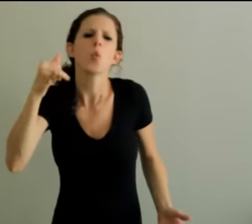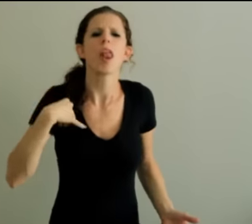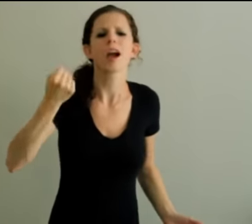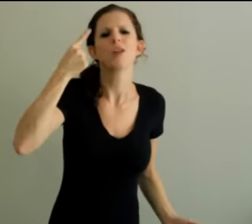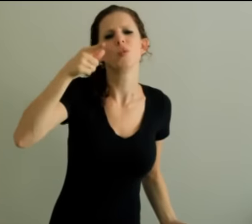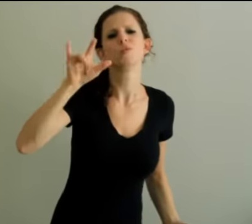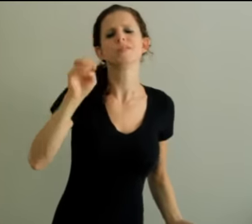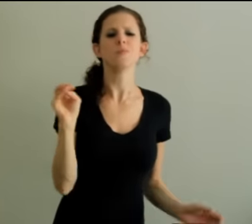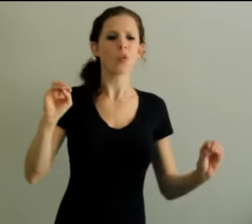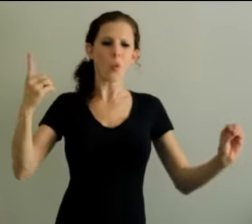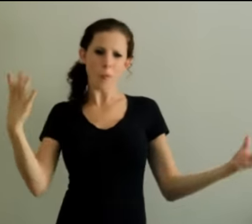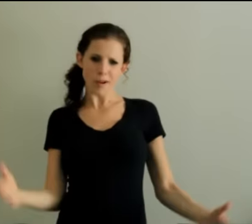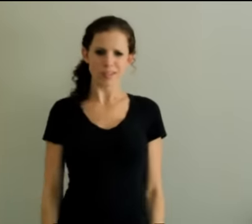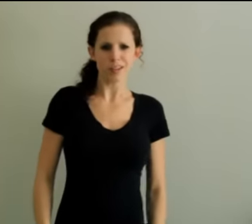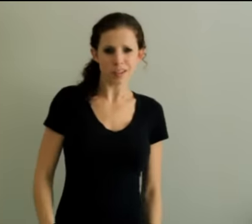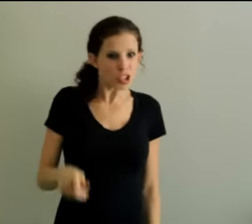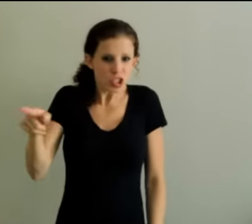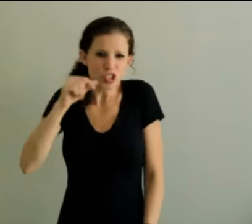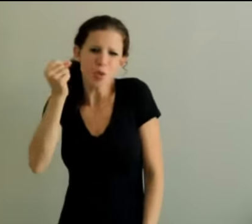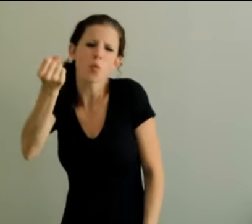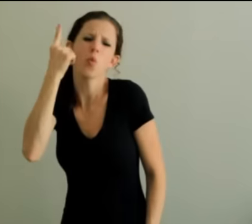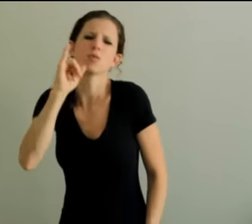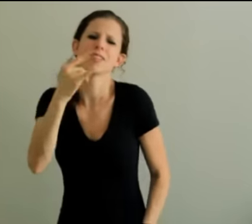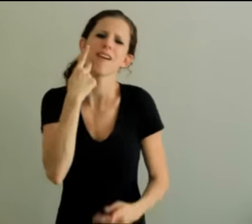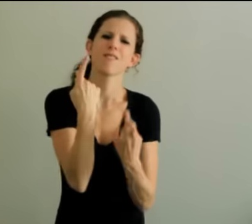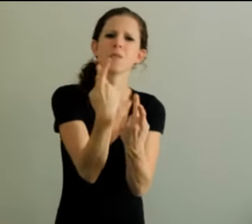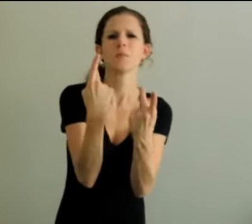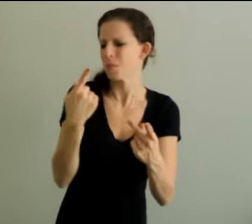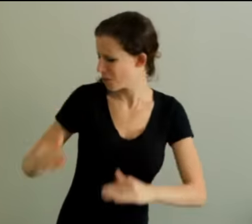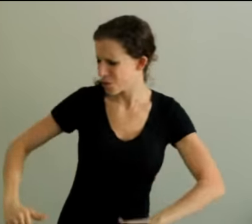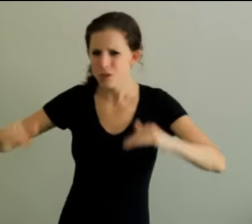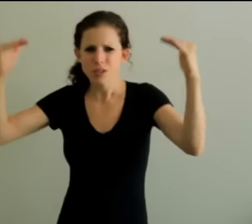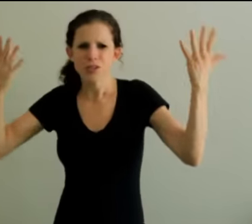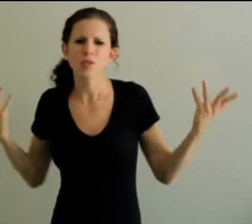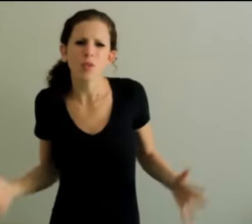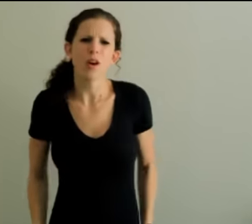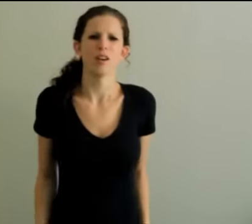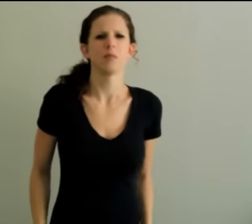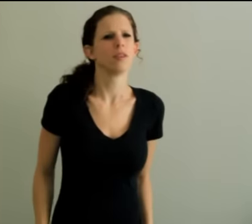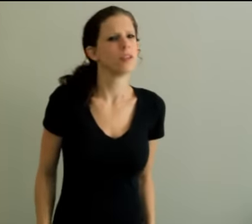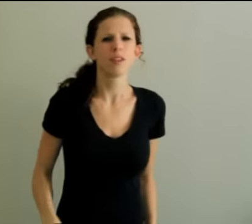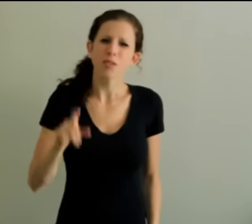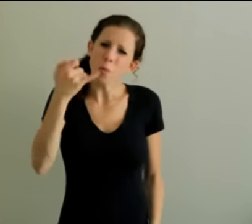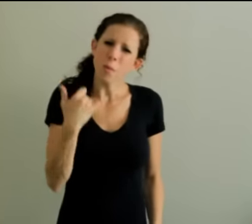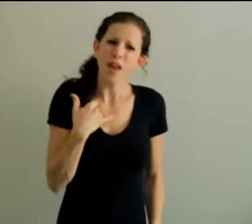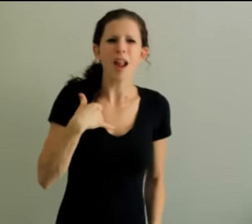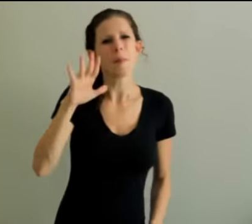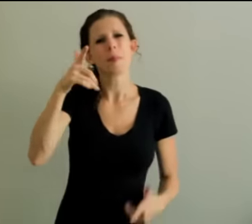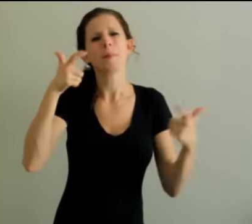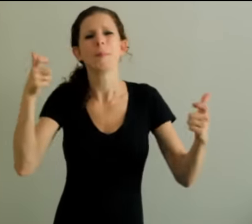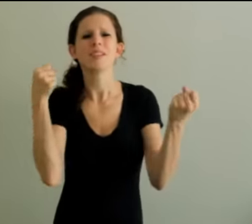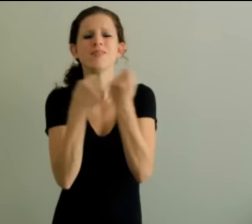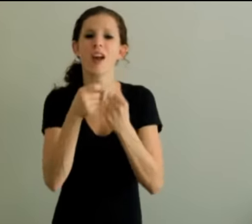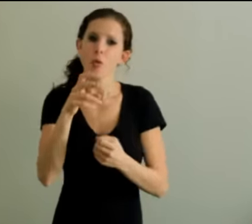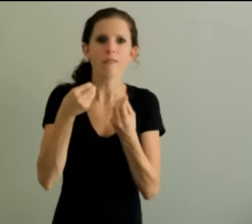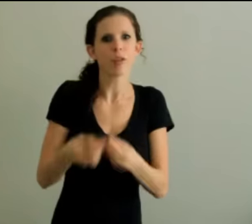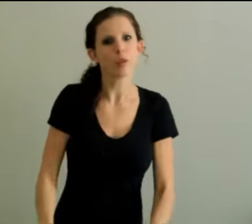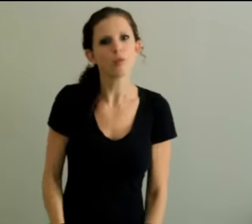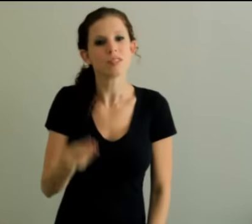don't know you like I know you slim No one does She don't know what it was like For people like us growing up You gotta call me man I'll be the biggest fan you'll ever